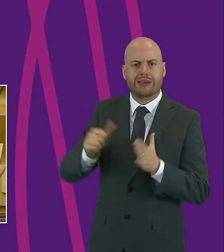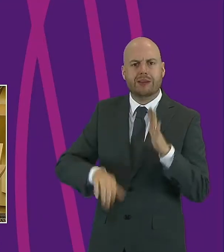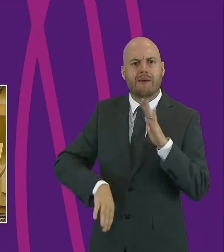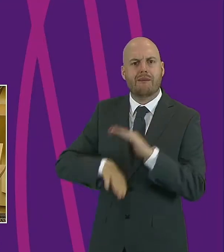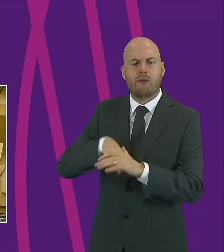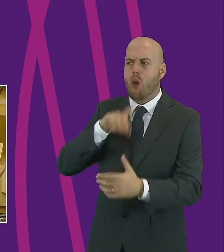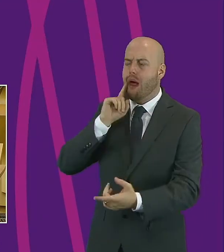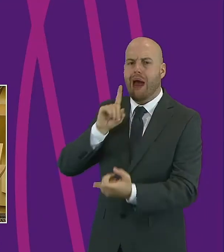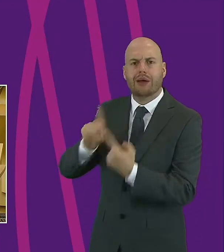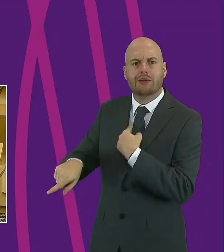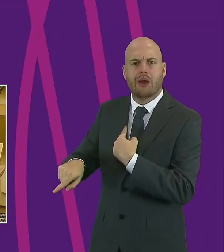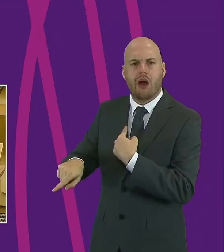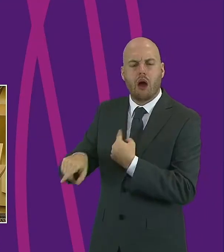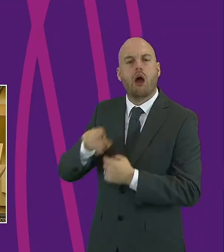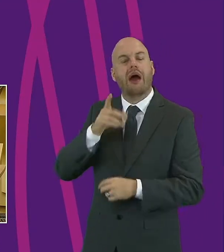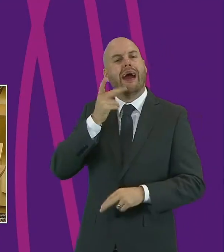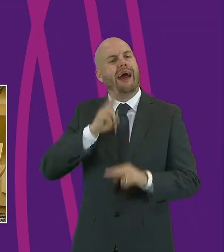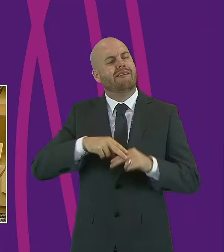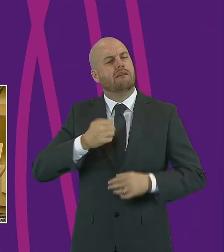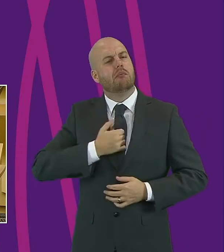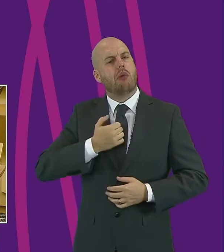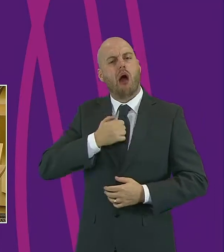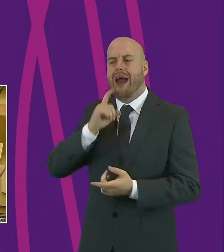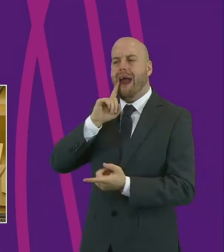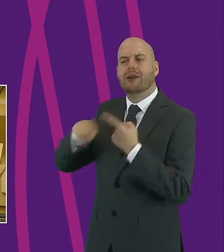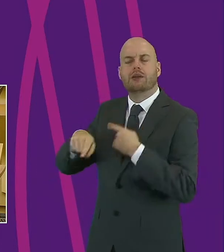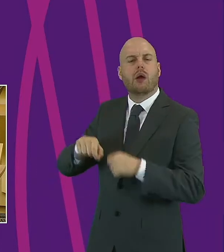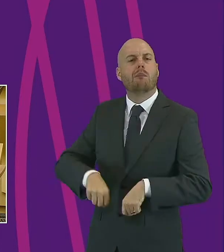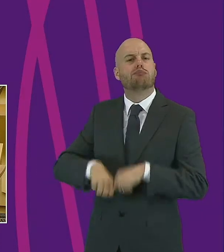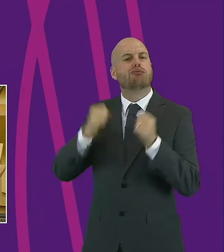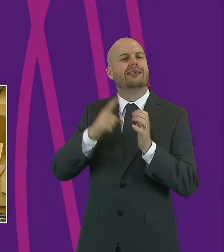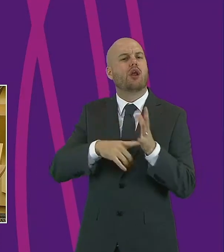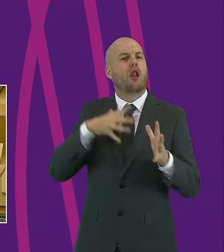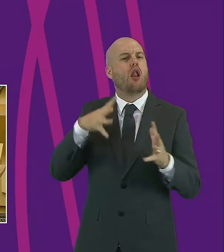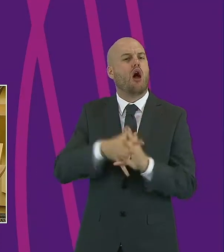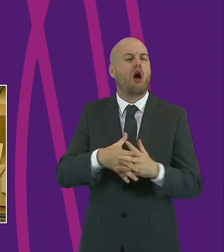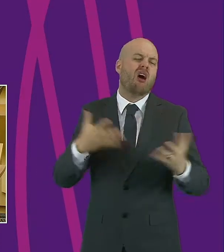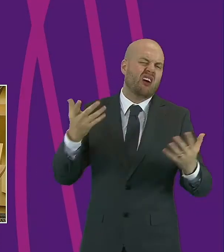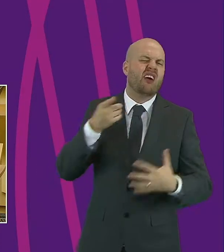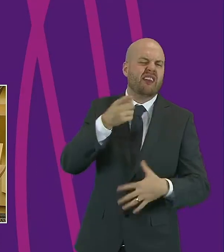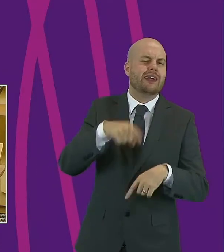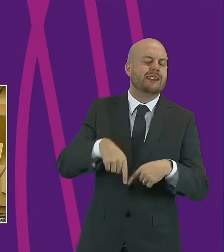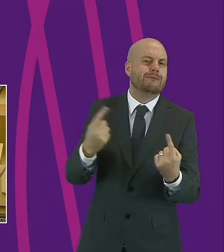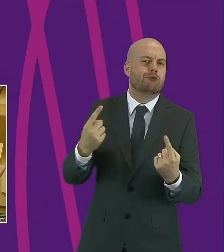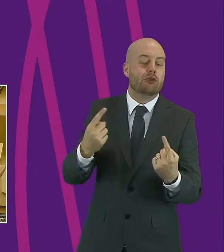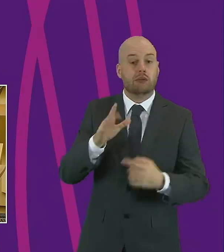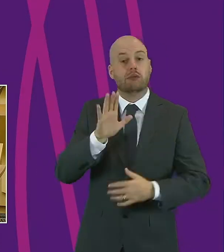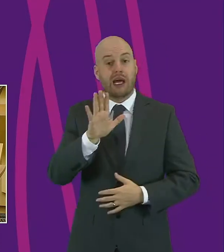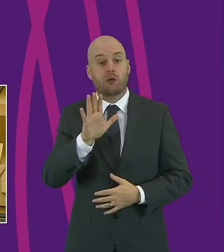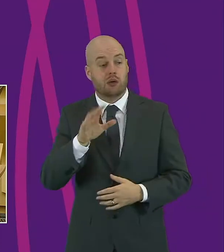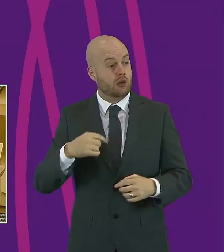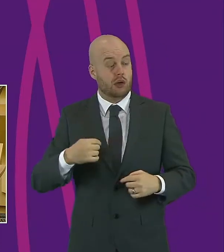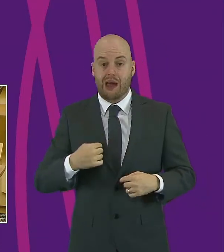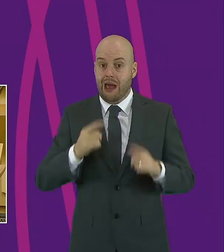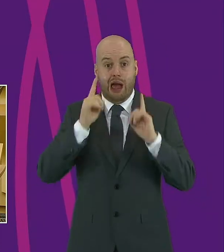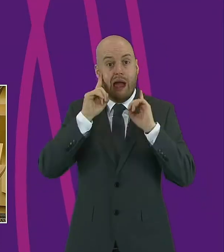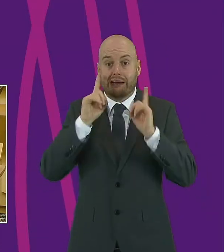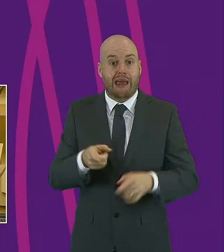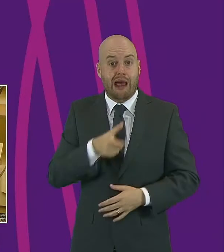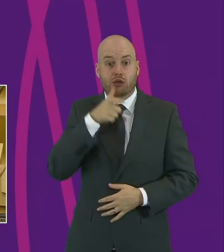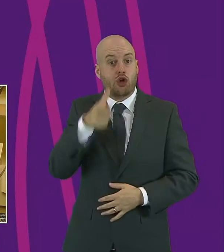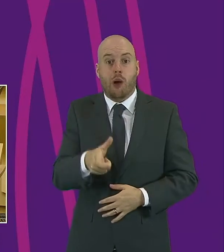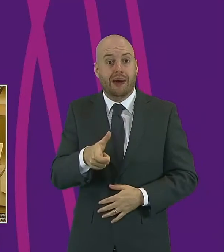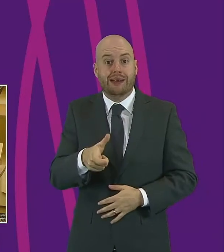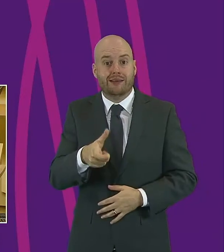answers would breach legal requirements, but I will answer all questions. I am not going to comment, because it would not be appropriate, on the evidence other people